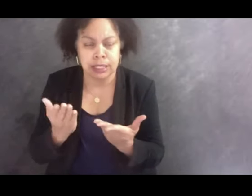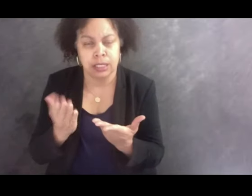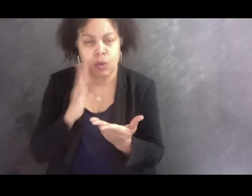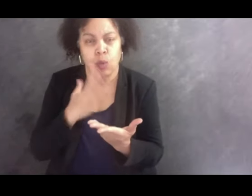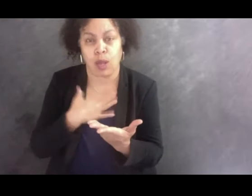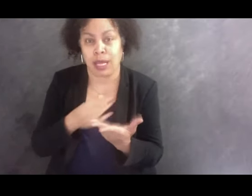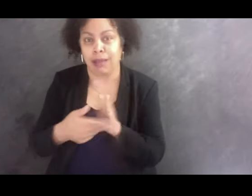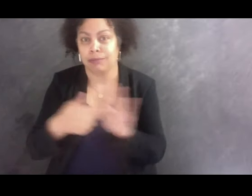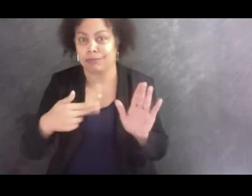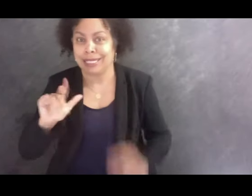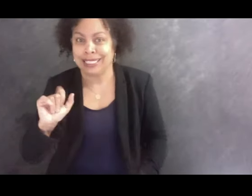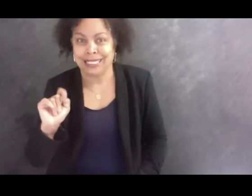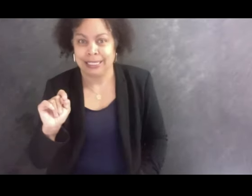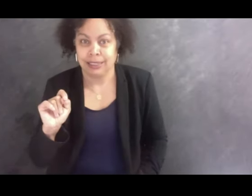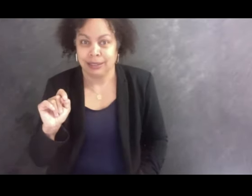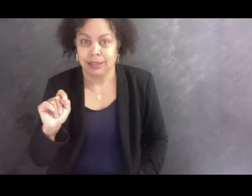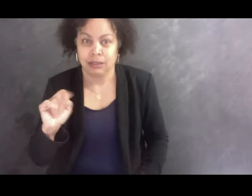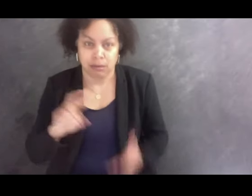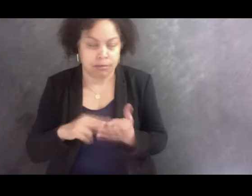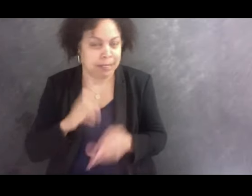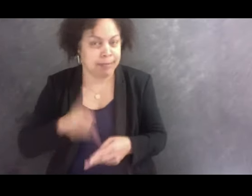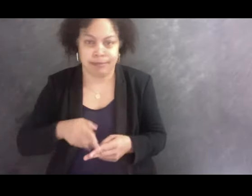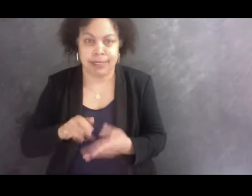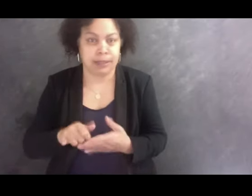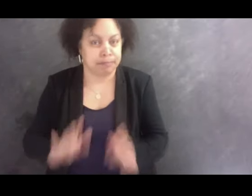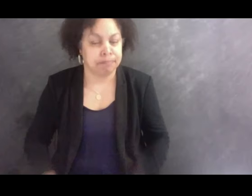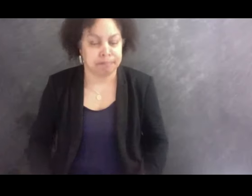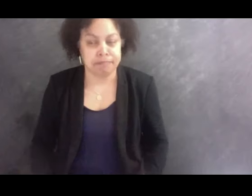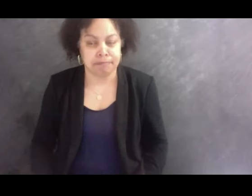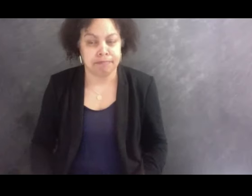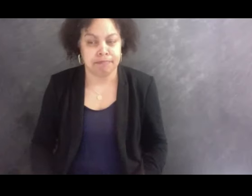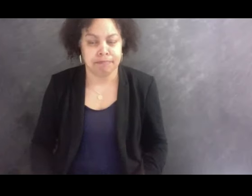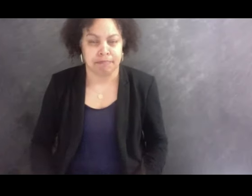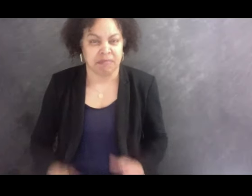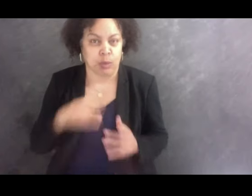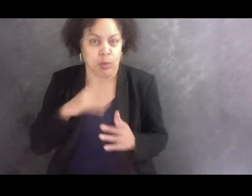literature project, then the literature category is the right category for you.